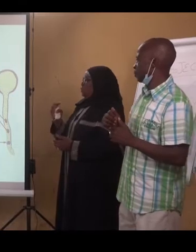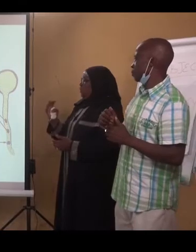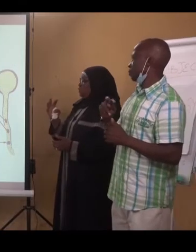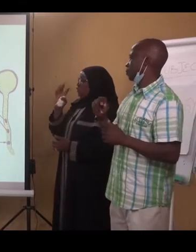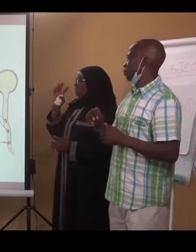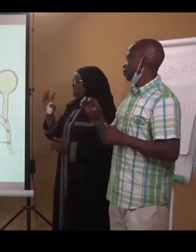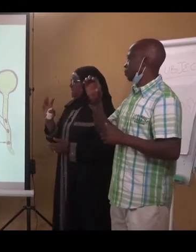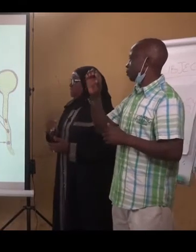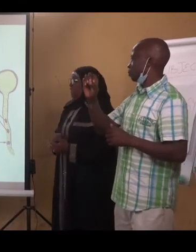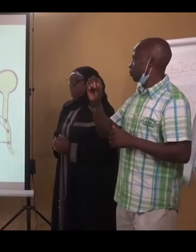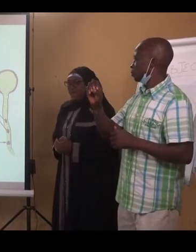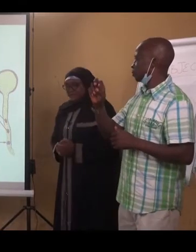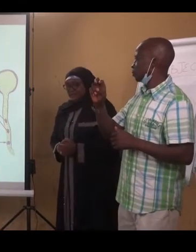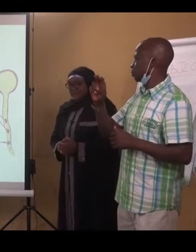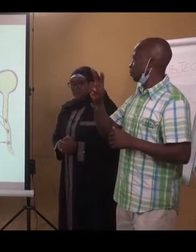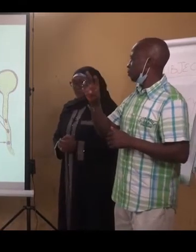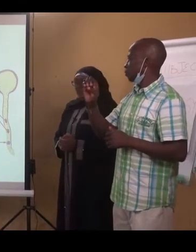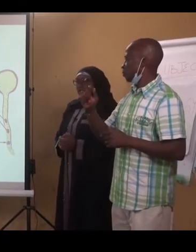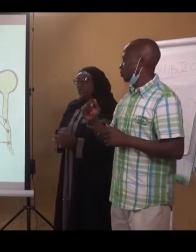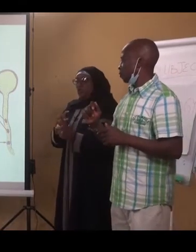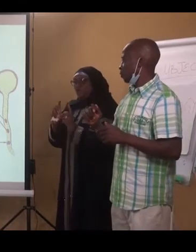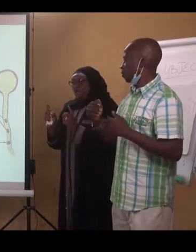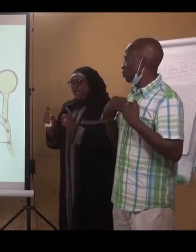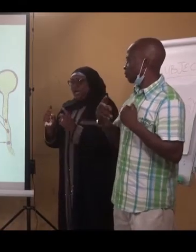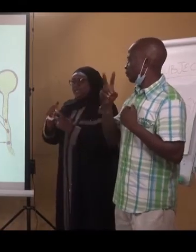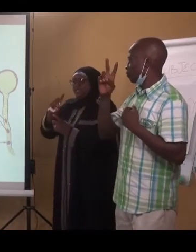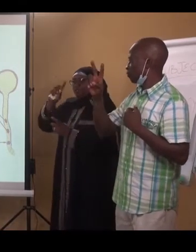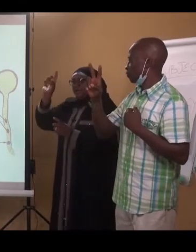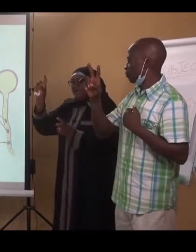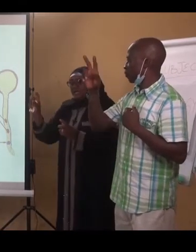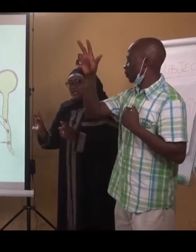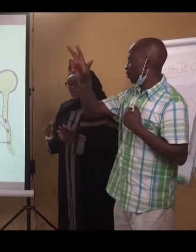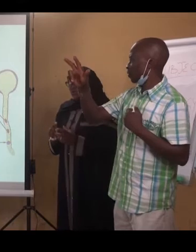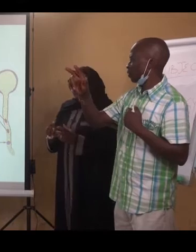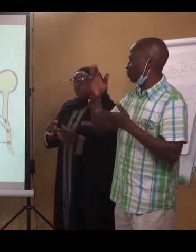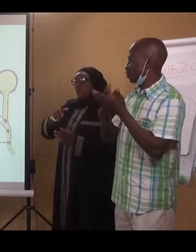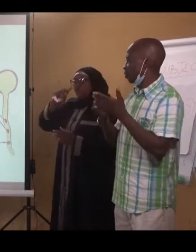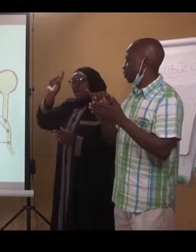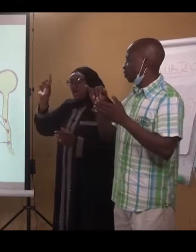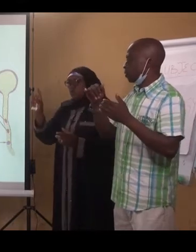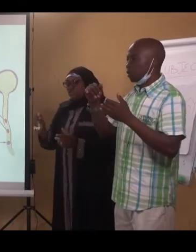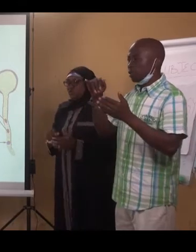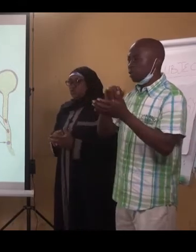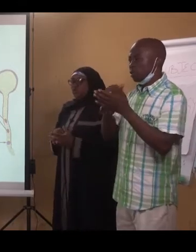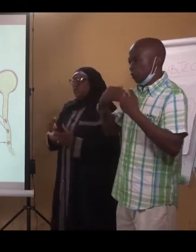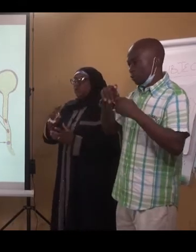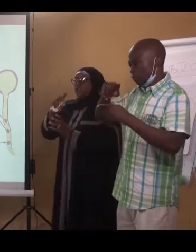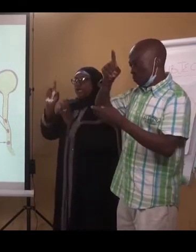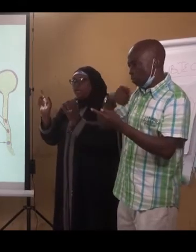composed of 3 main parts. The ovule has a spherical structure or a round structure that looks like a